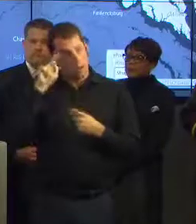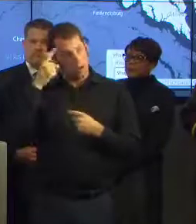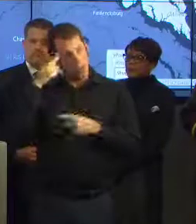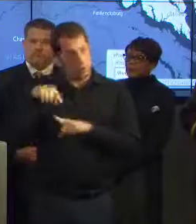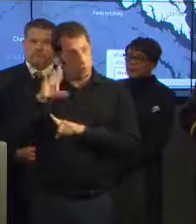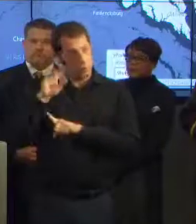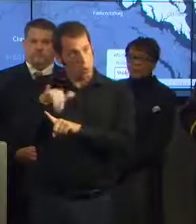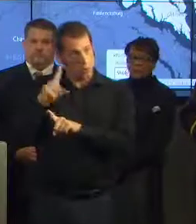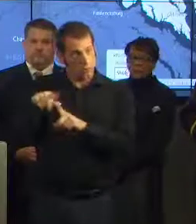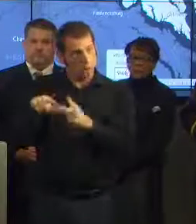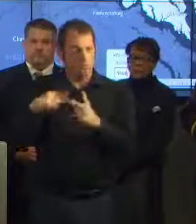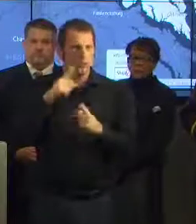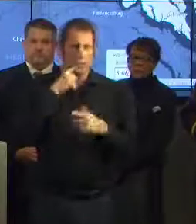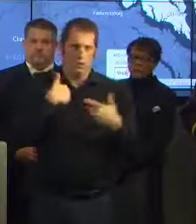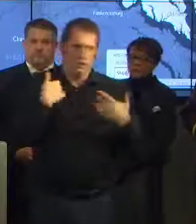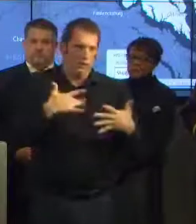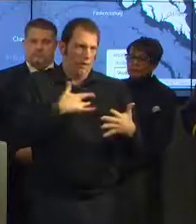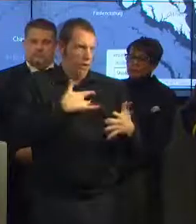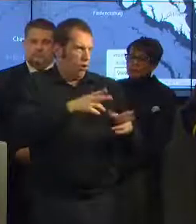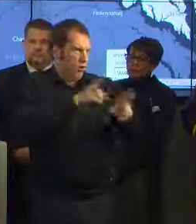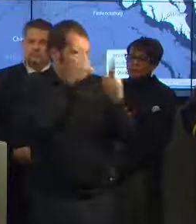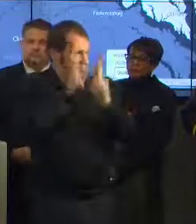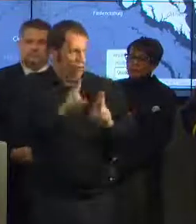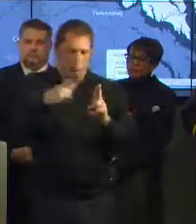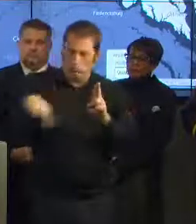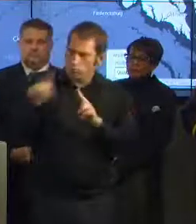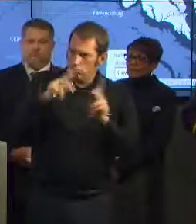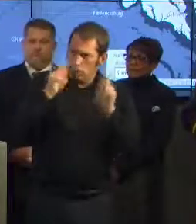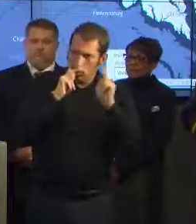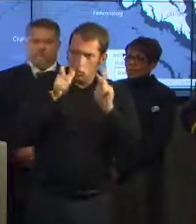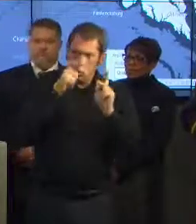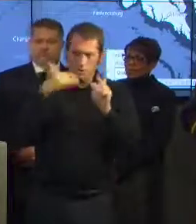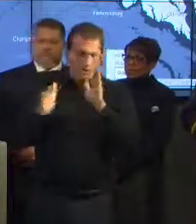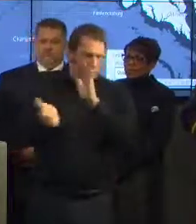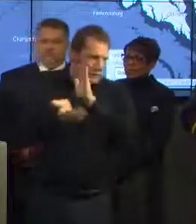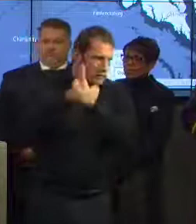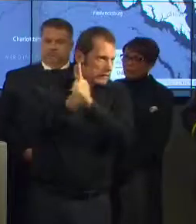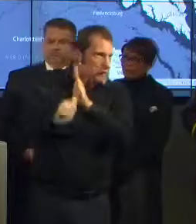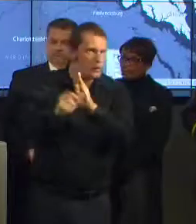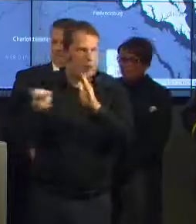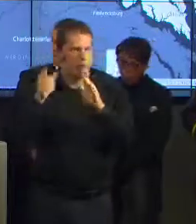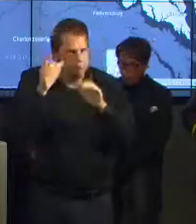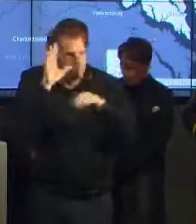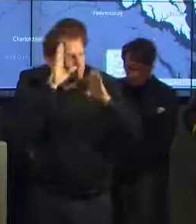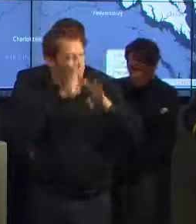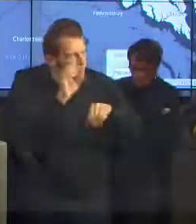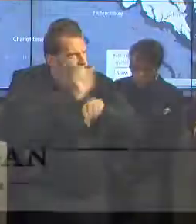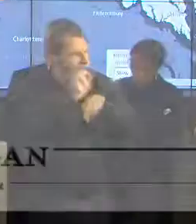working to eliminate the impact of this crisis on the people of Maryland. And again, thank you, Governor. Thank you.